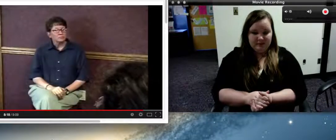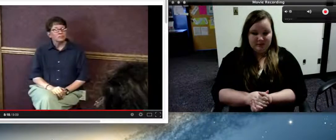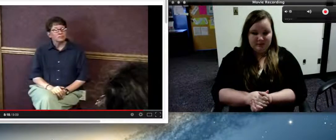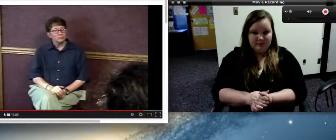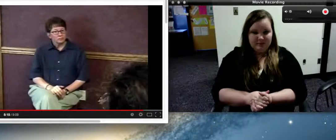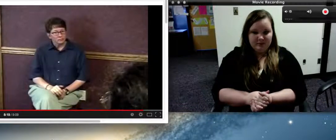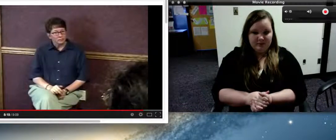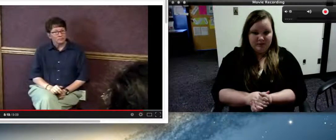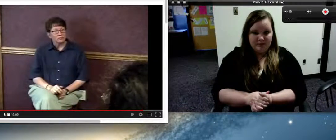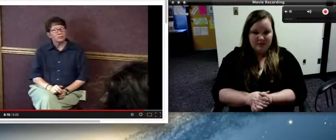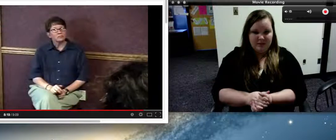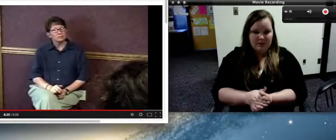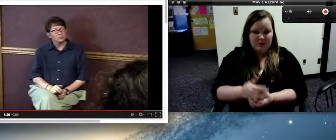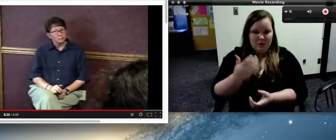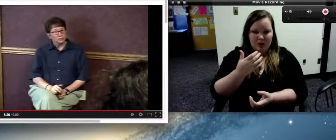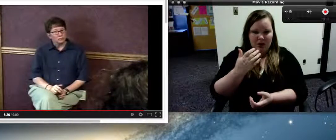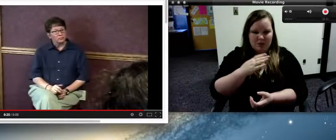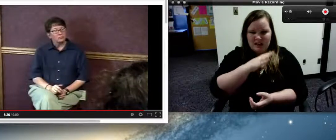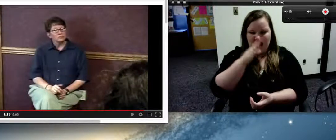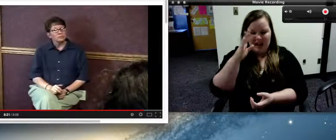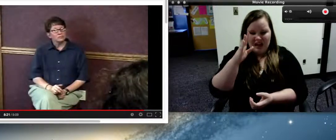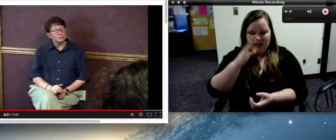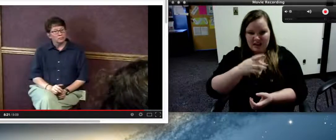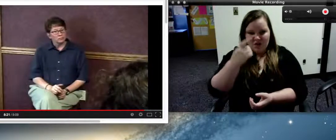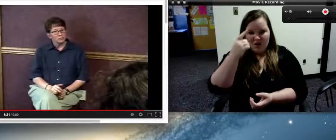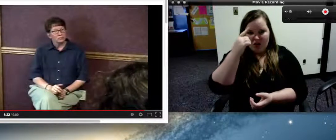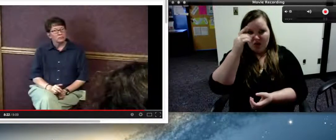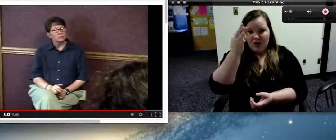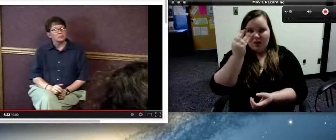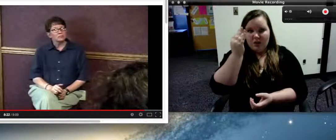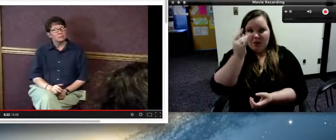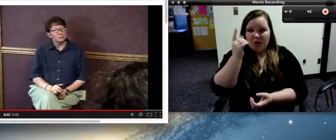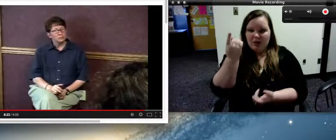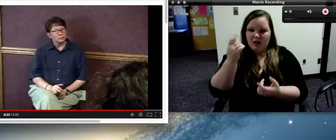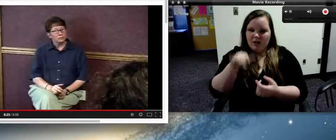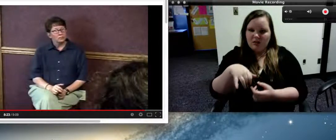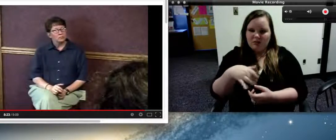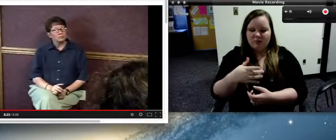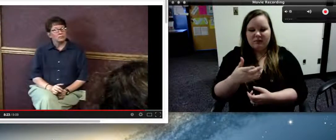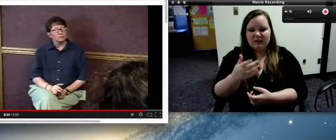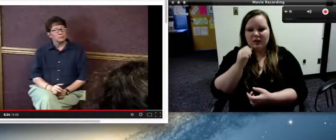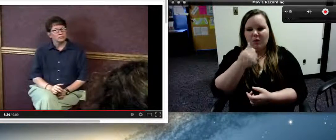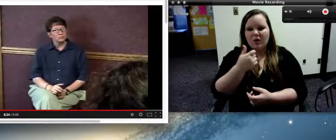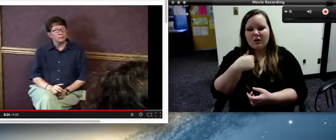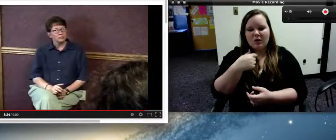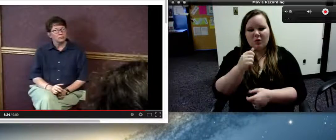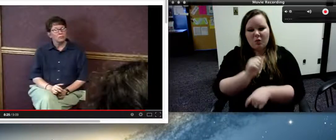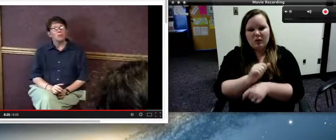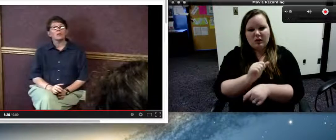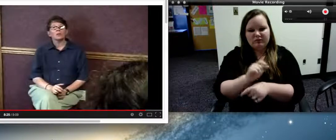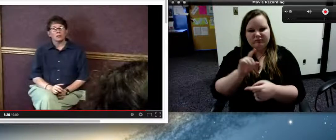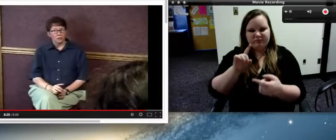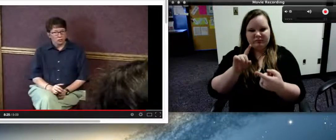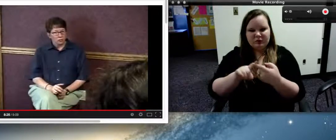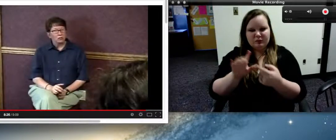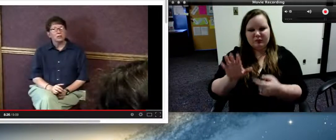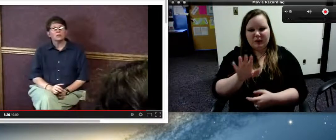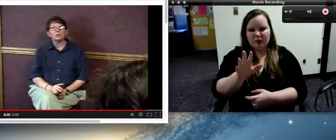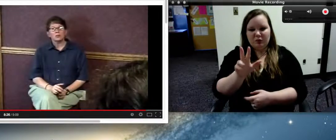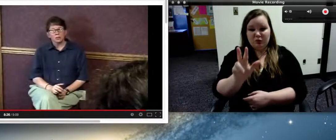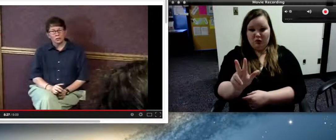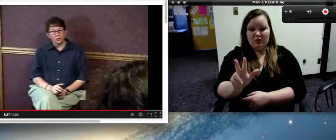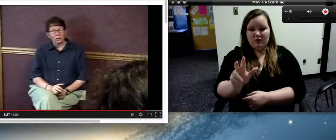I never thought of that. Yeah, I'm working tomorrow till about 3. So if I could come after